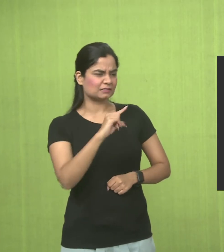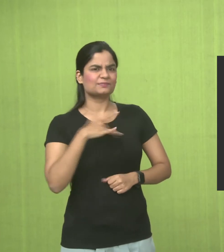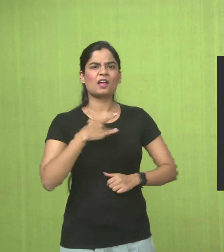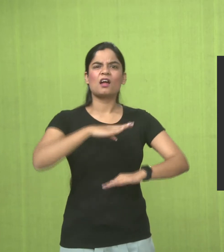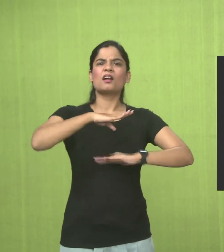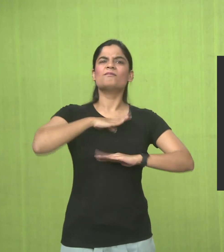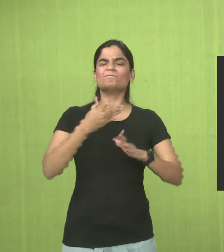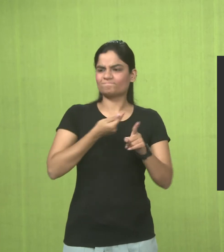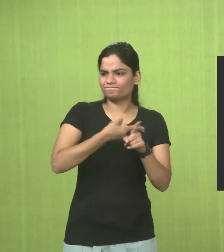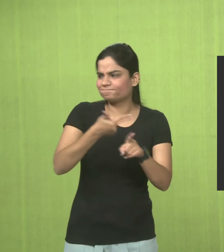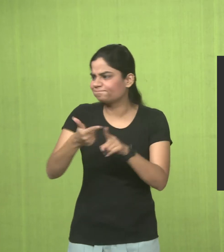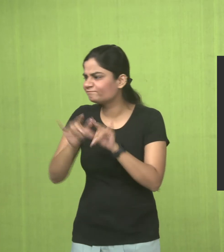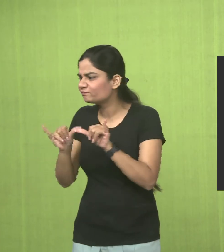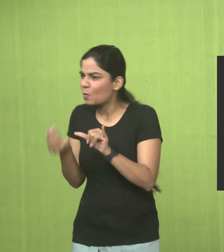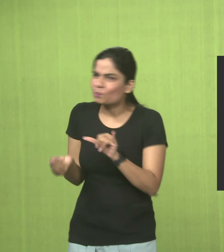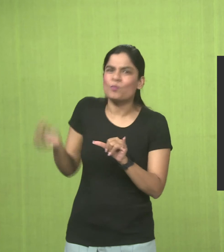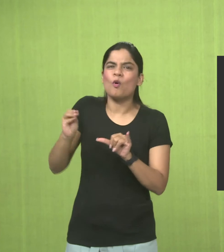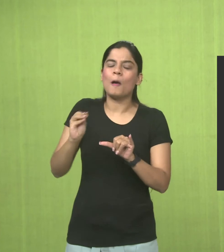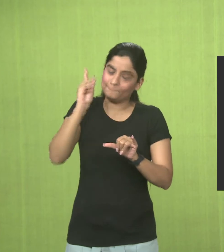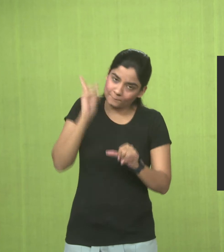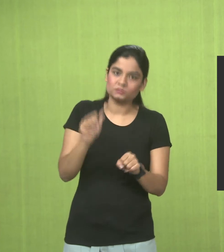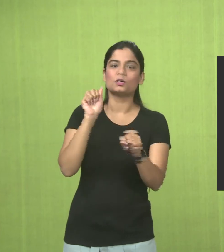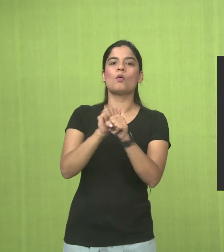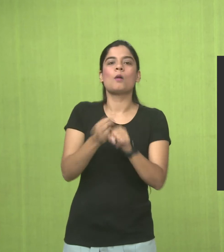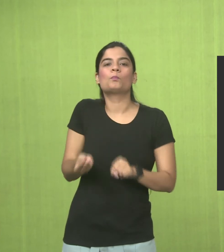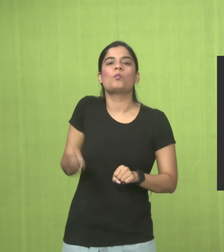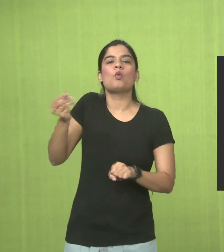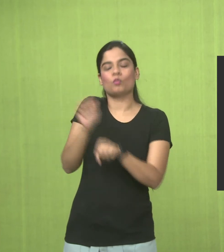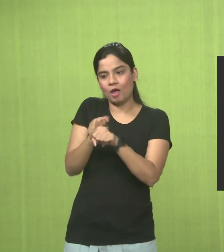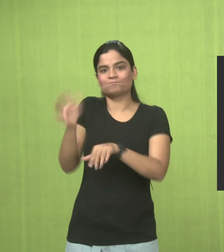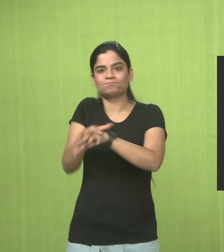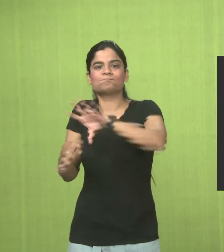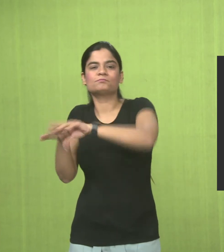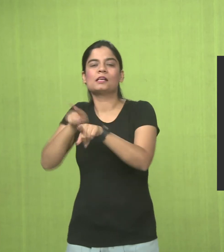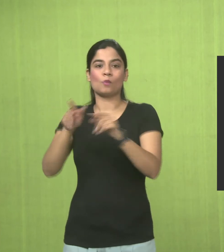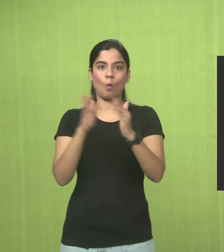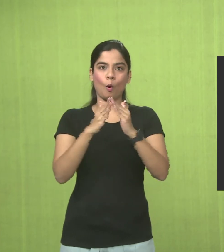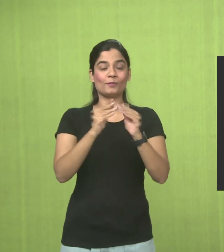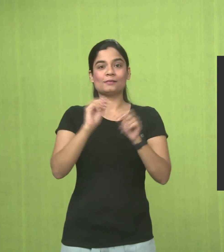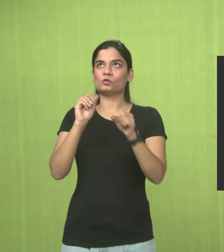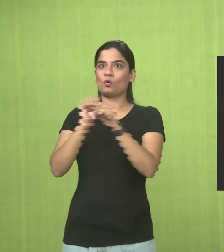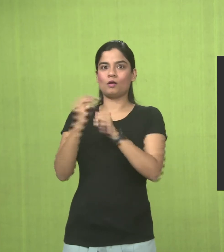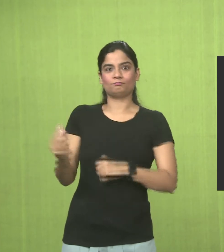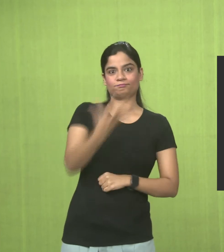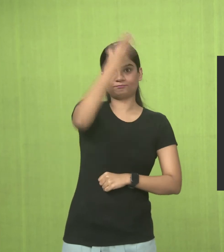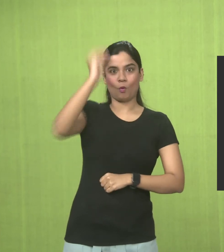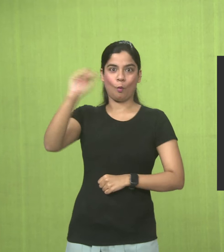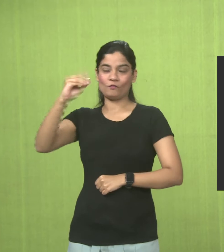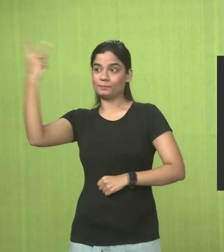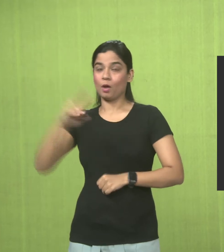When a person feels that their salary is not enough and is not serving the family well, working extra to get extra income at